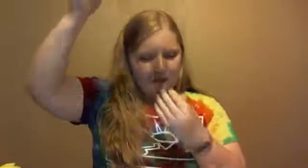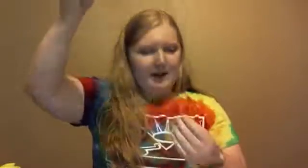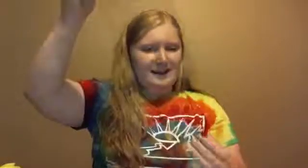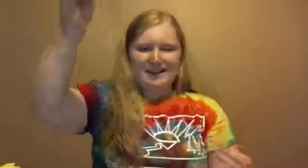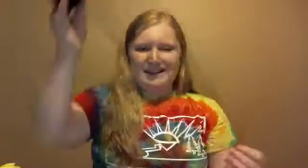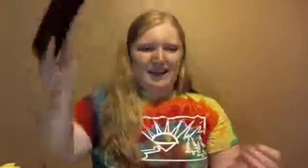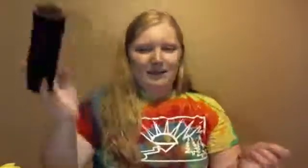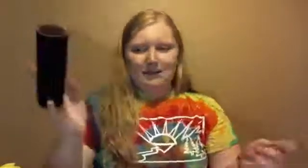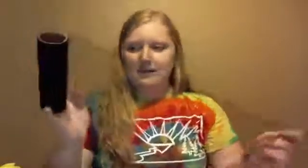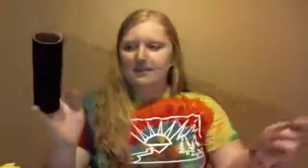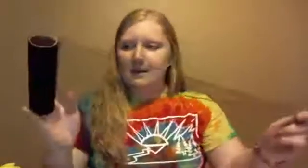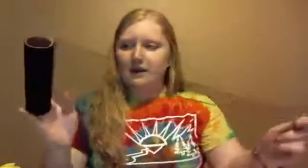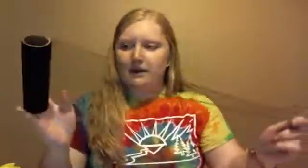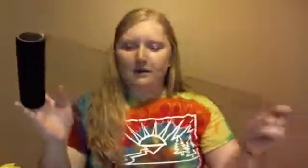It doesn't have a smell,